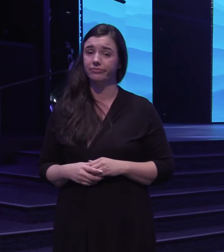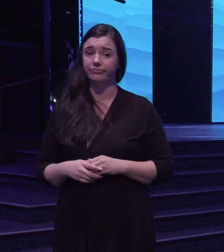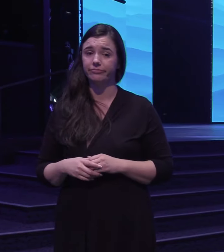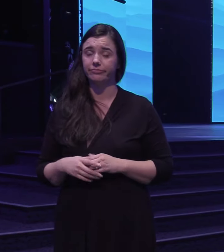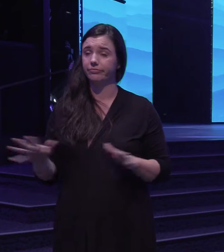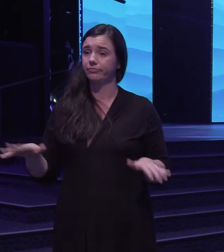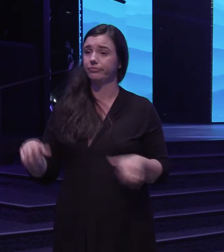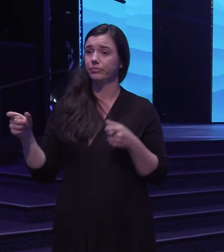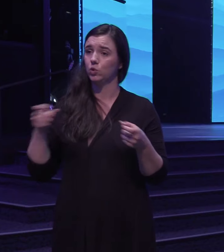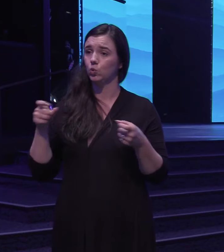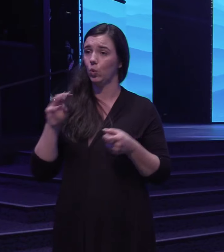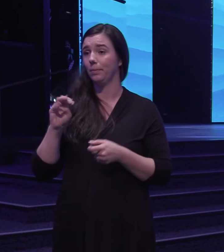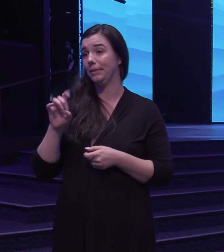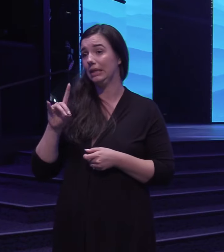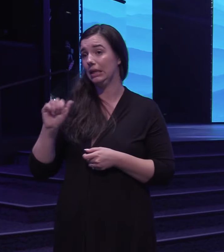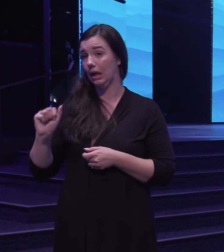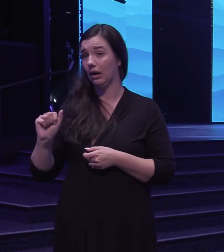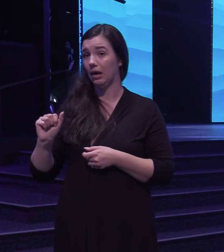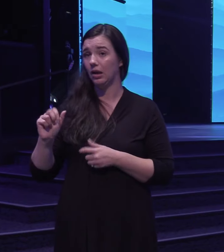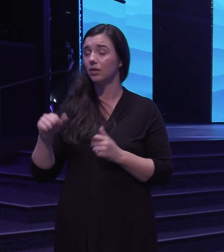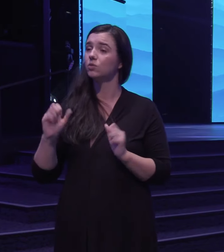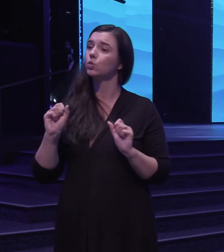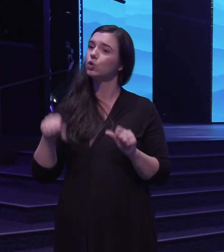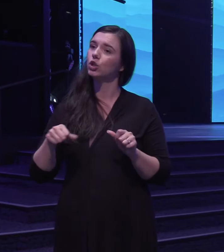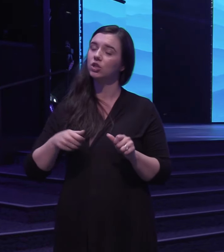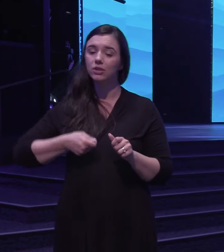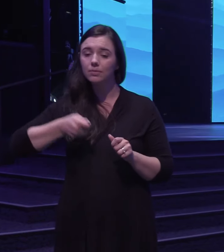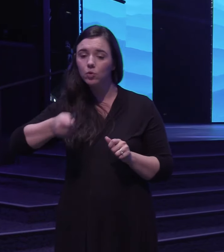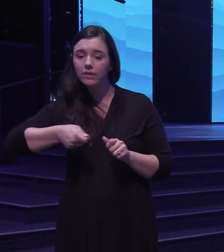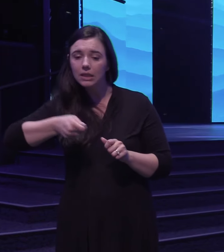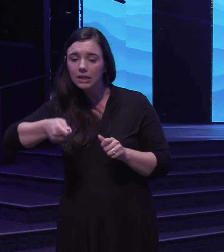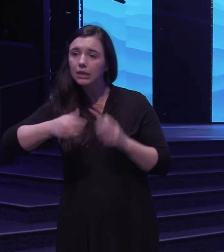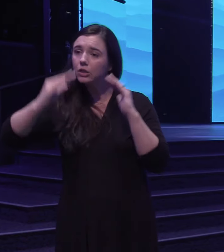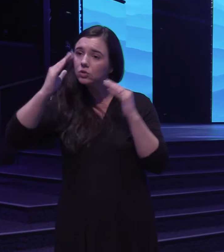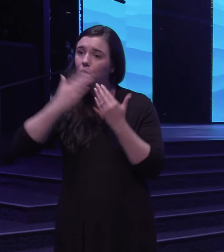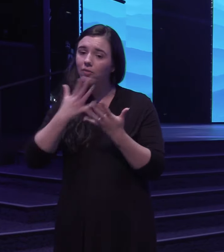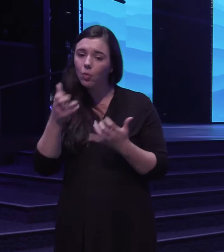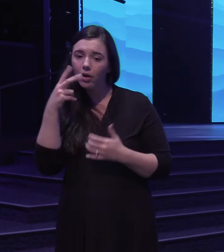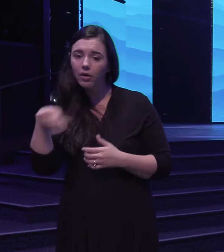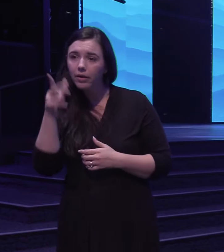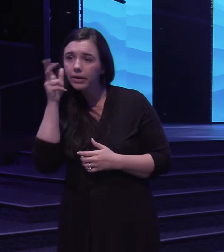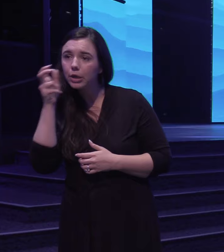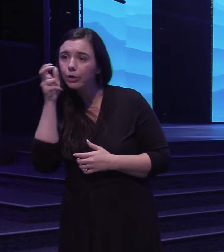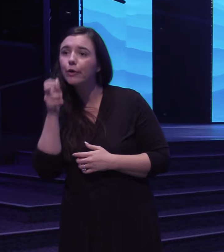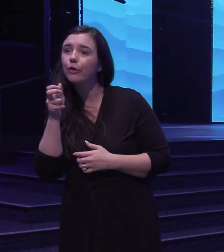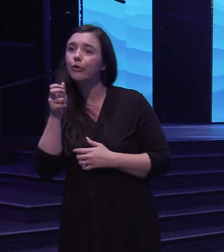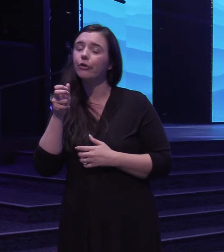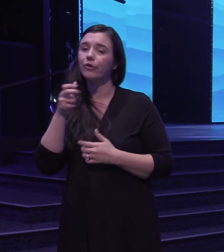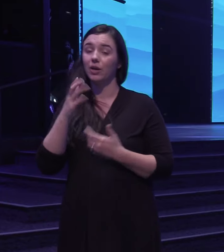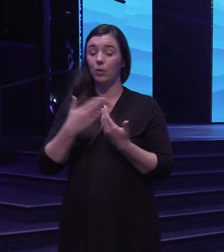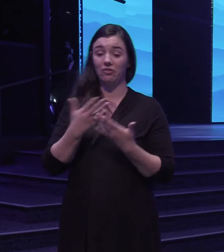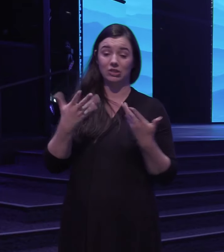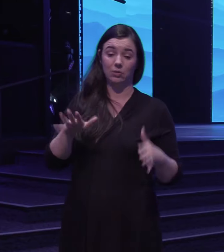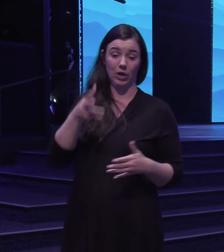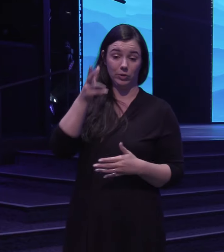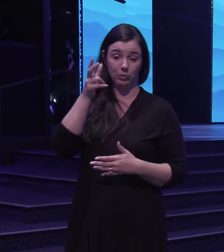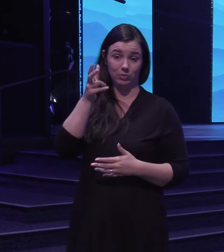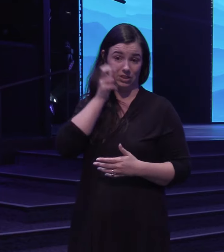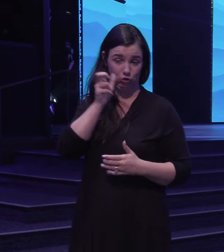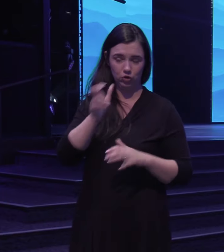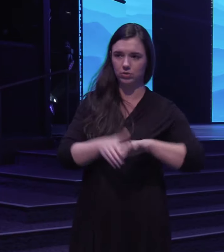gain control of the media so you could spoon feed the adults what you wanted them to hear and deny them what you didn't want them to